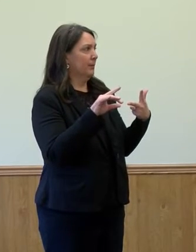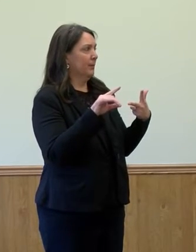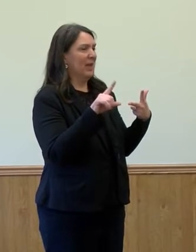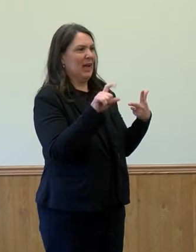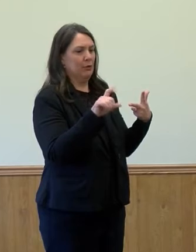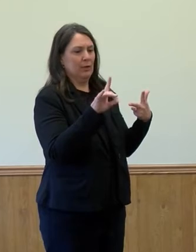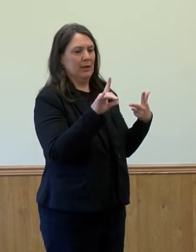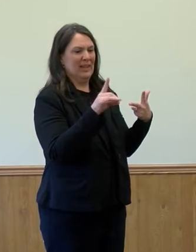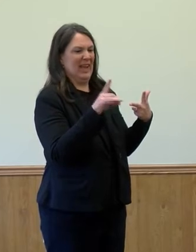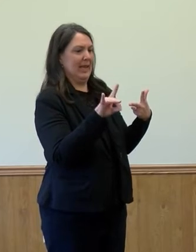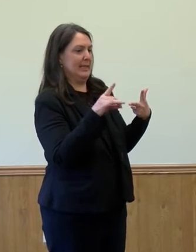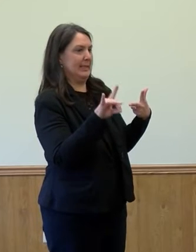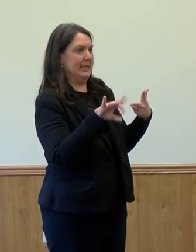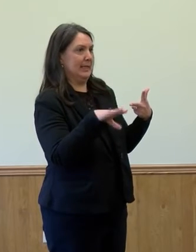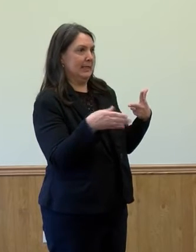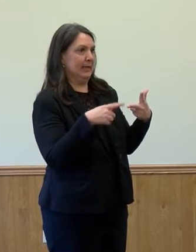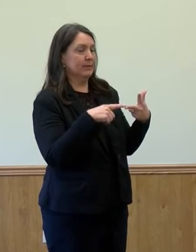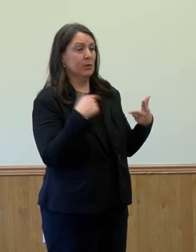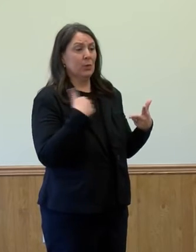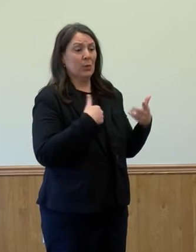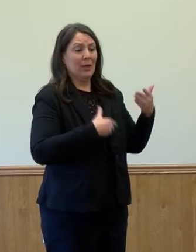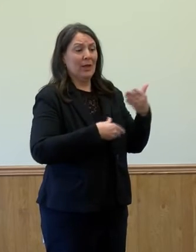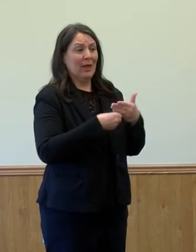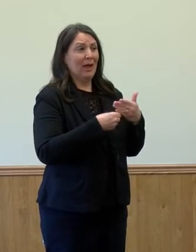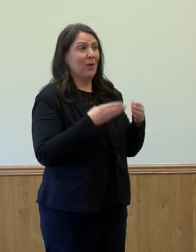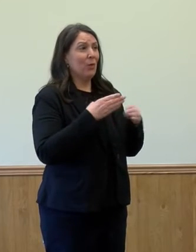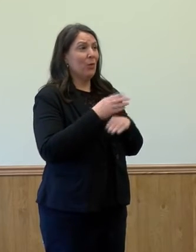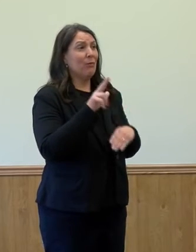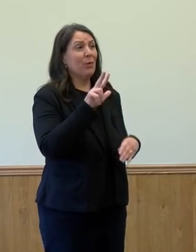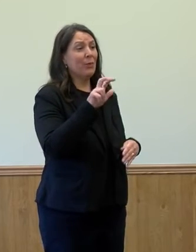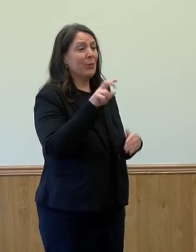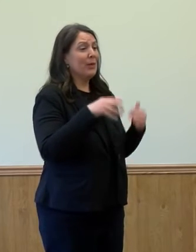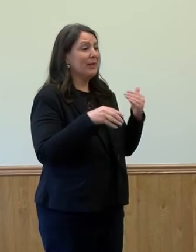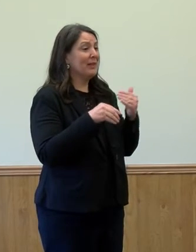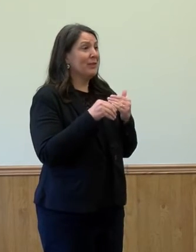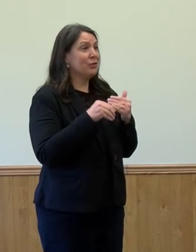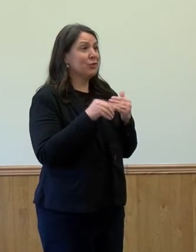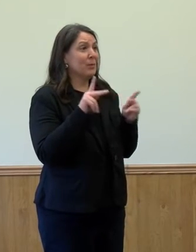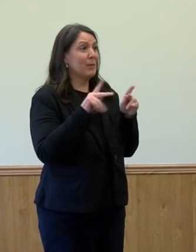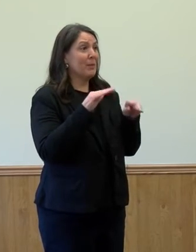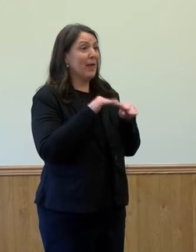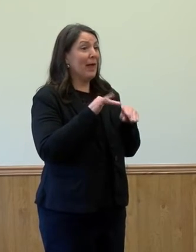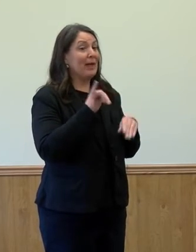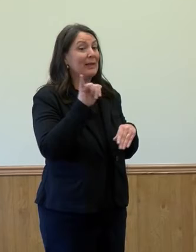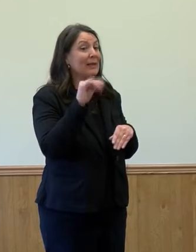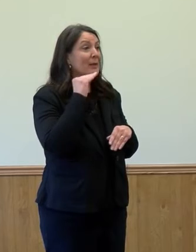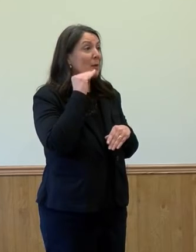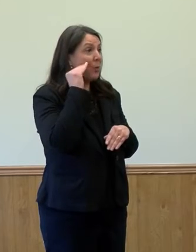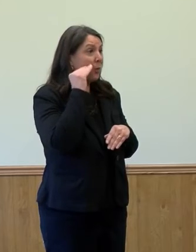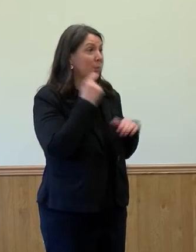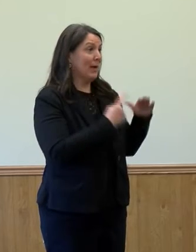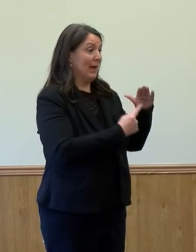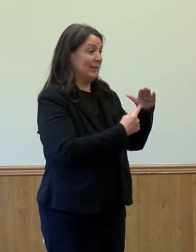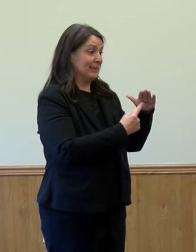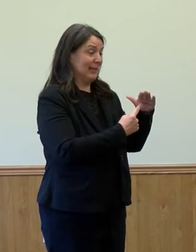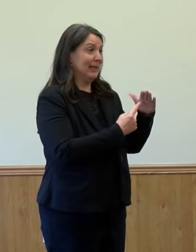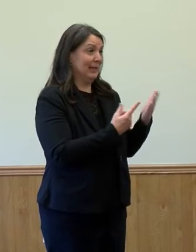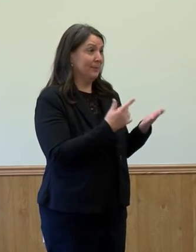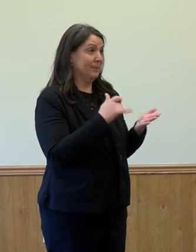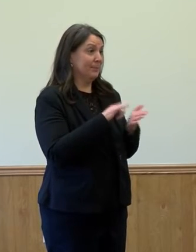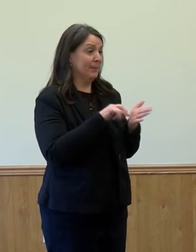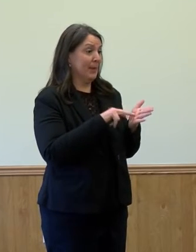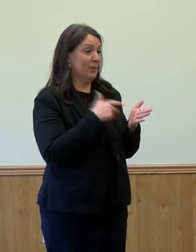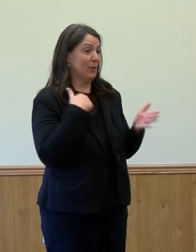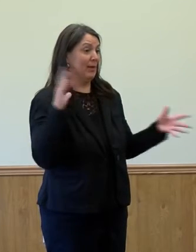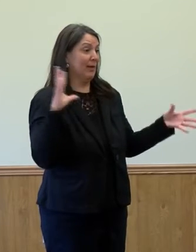We added just over 300 additional cases at home and isolating, so that are now we have